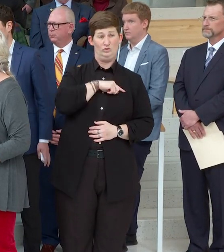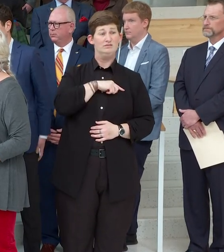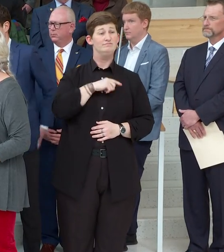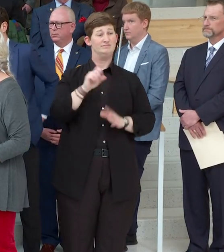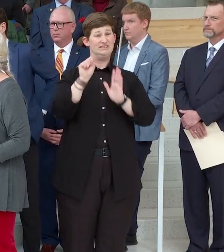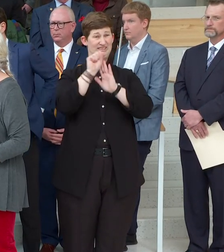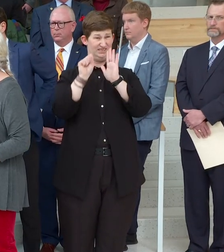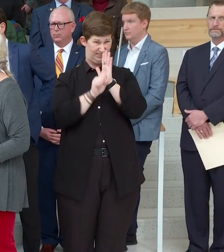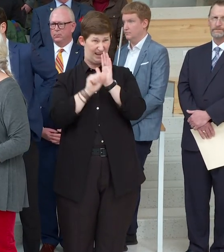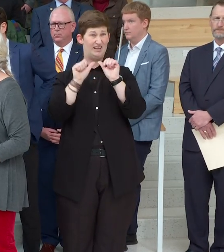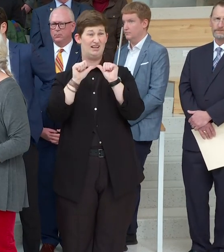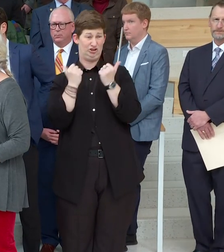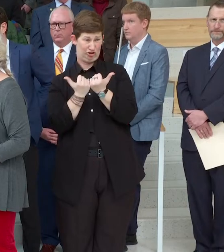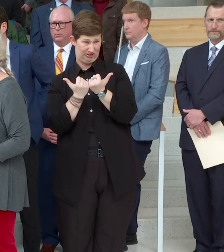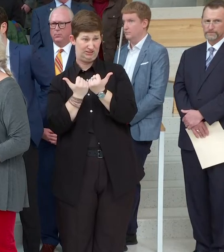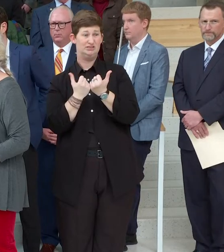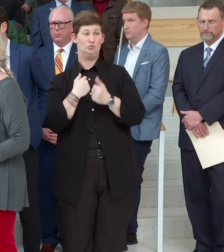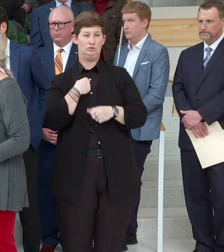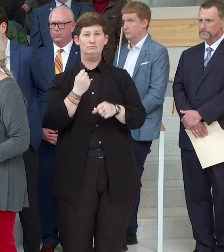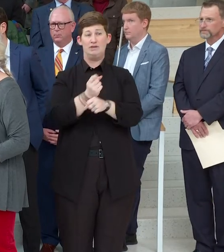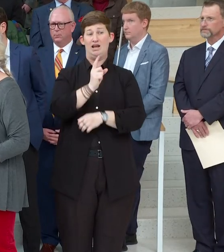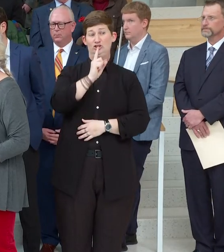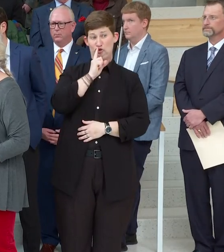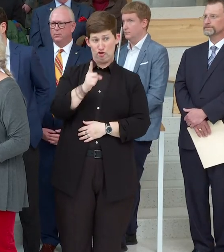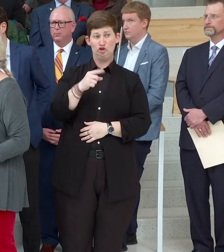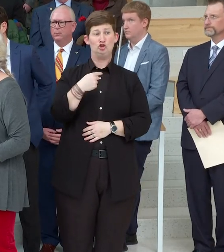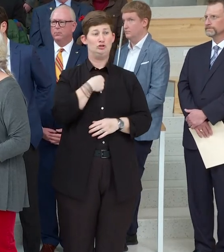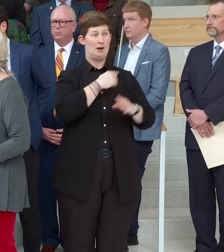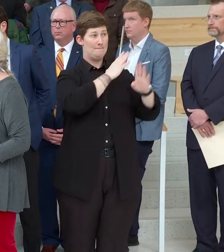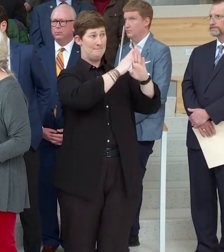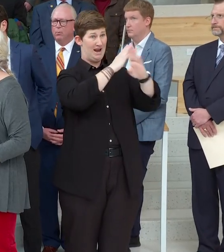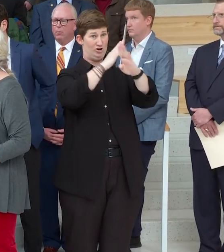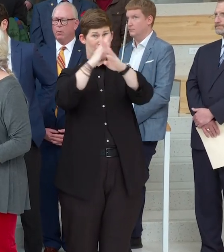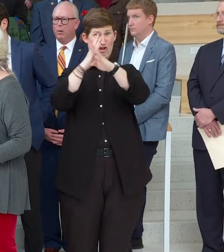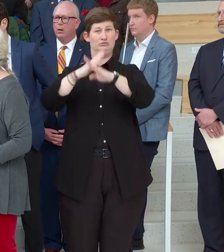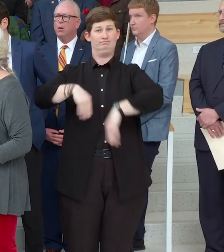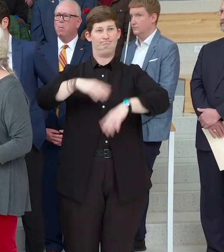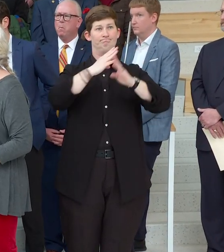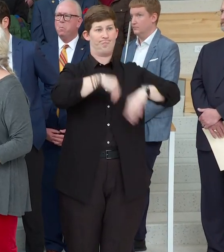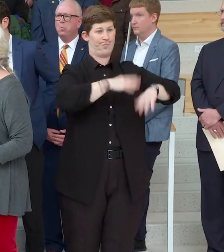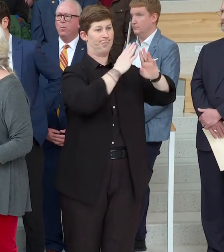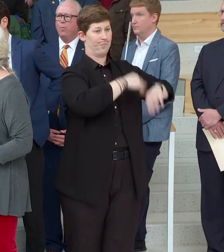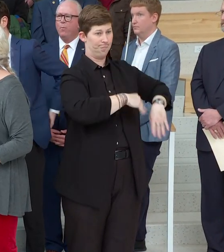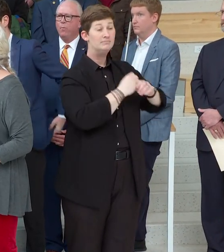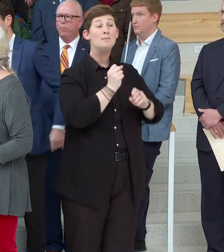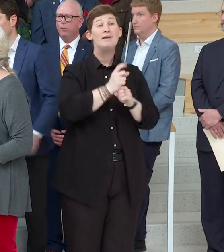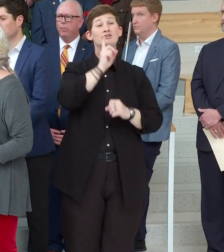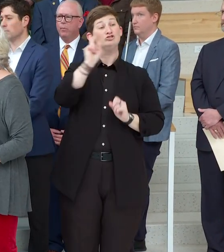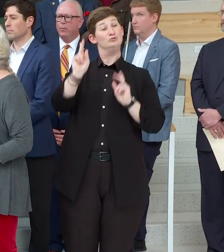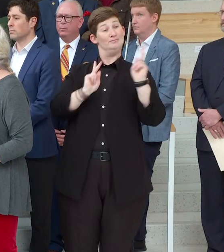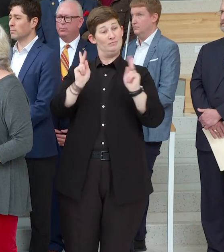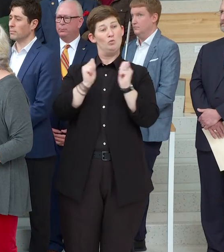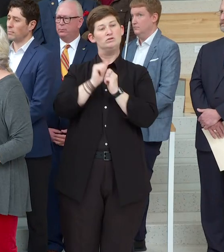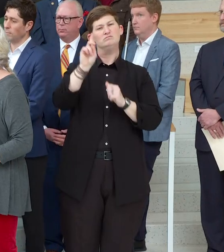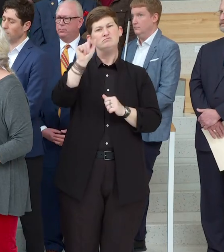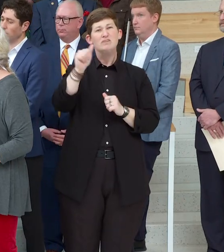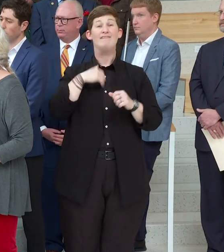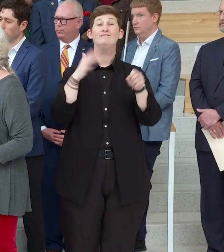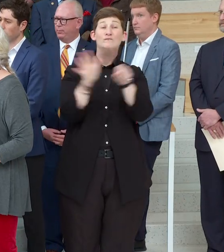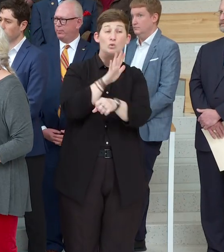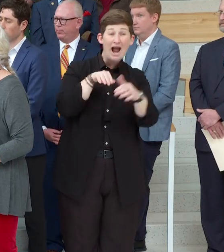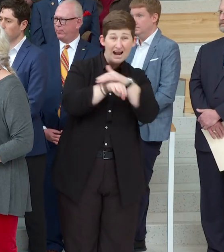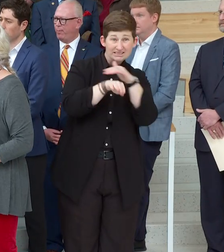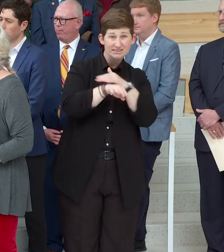Minnesota where every person with a disability has full access to all aspects of life. We are here today